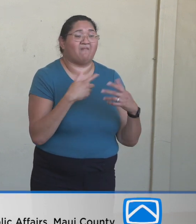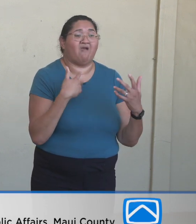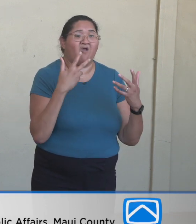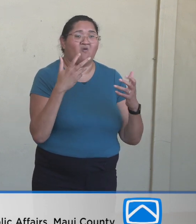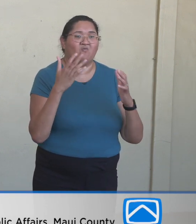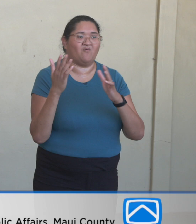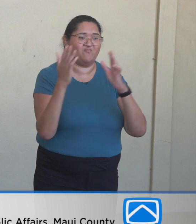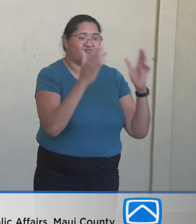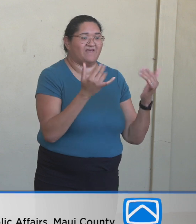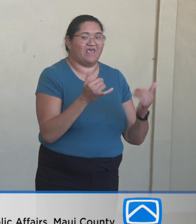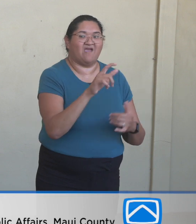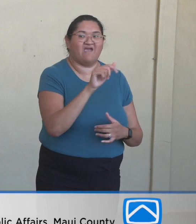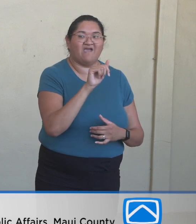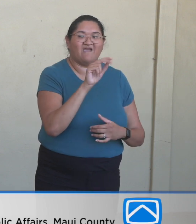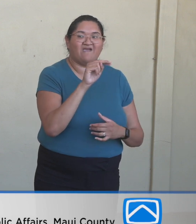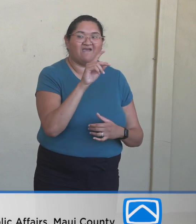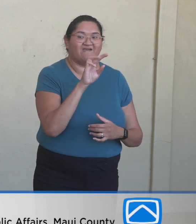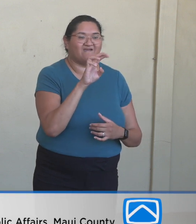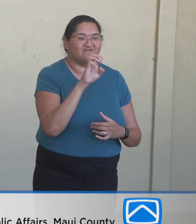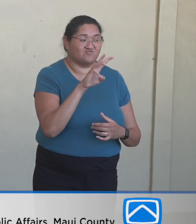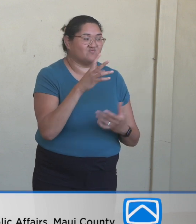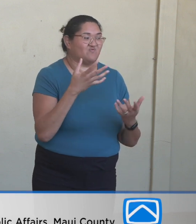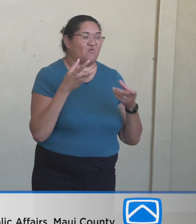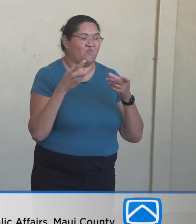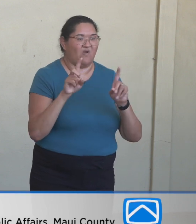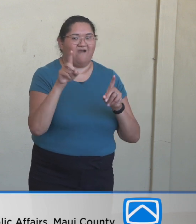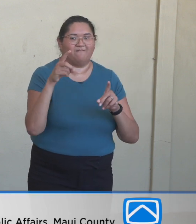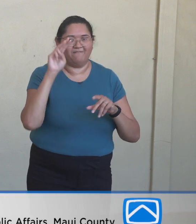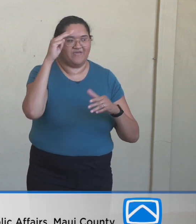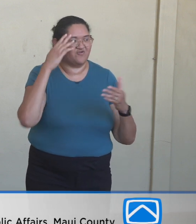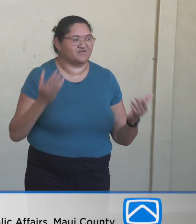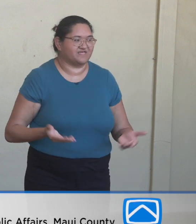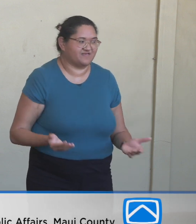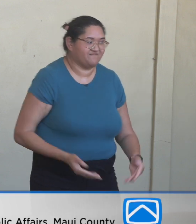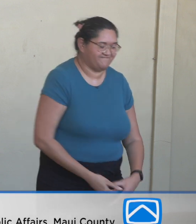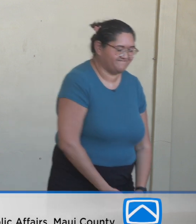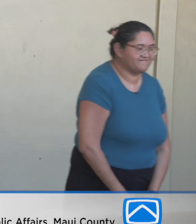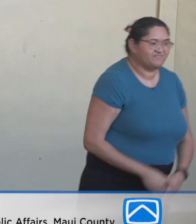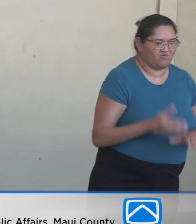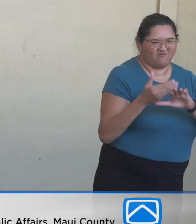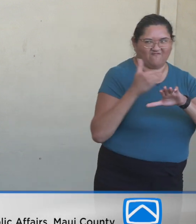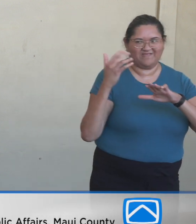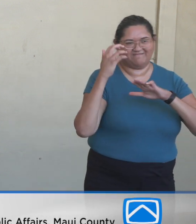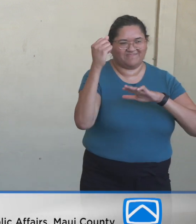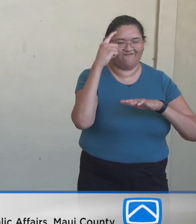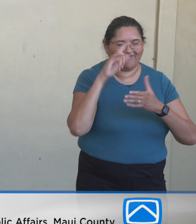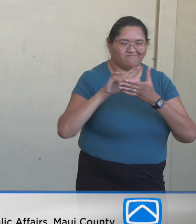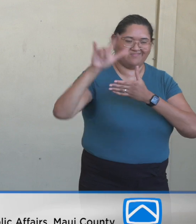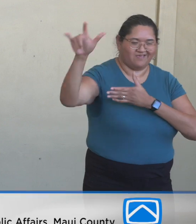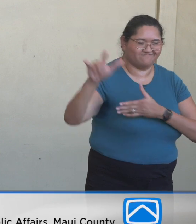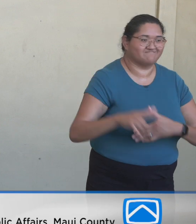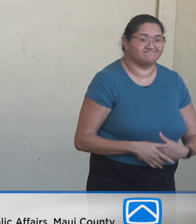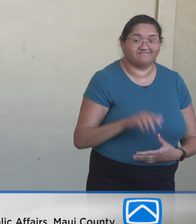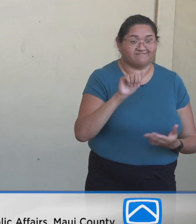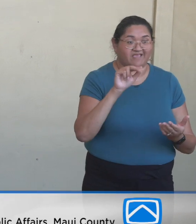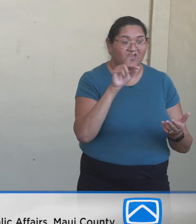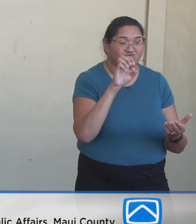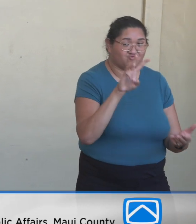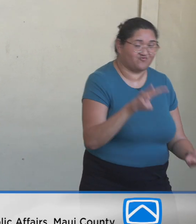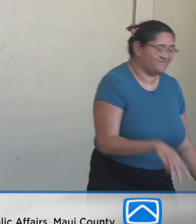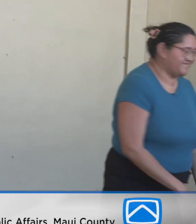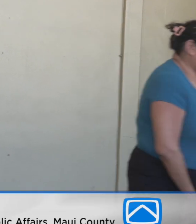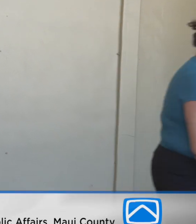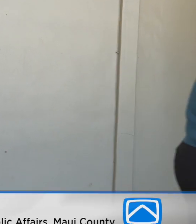to move to Andrew, and if there are other questions, while we have the mayors here, before they take off for the airport. Andrew, you had a